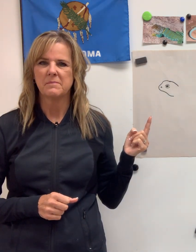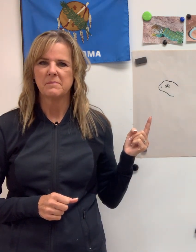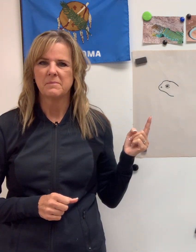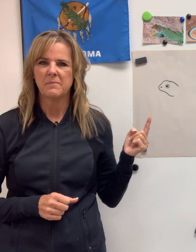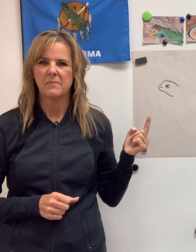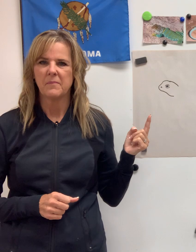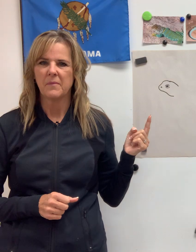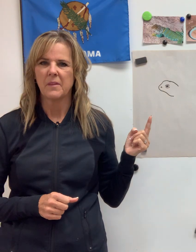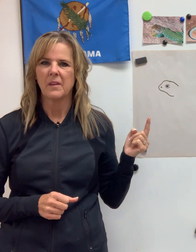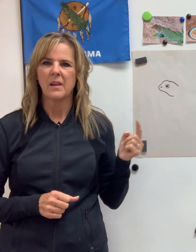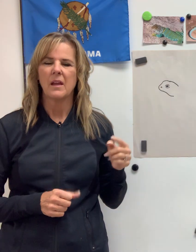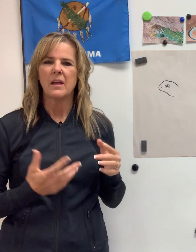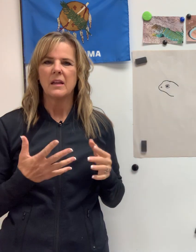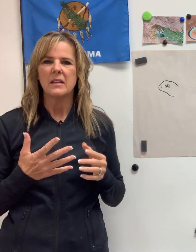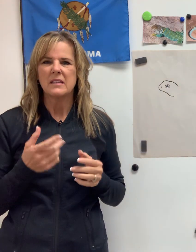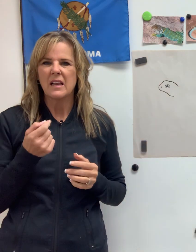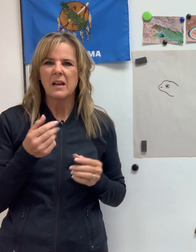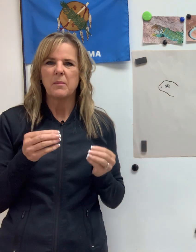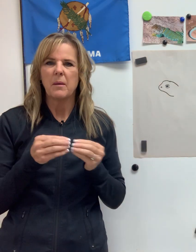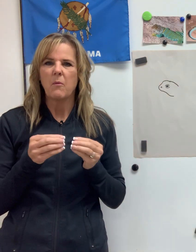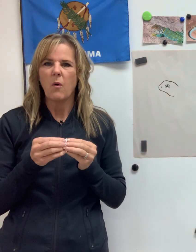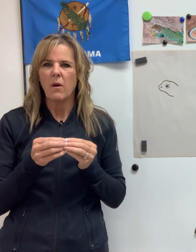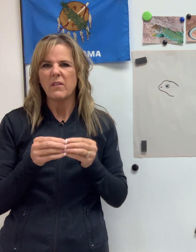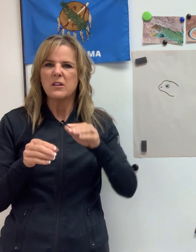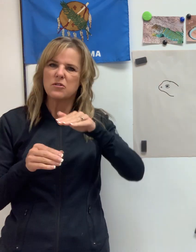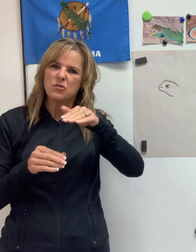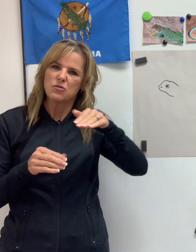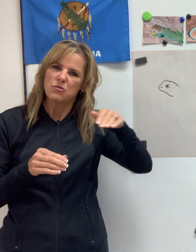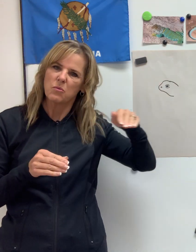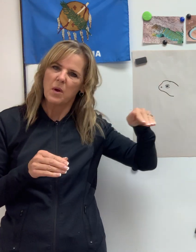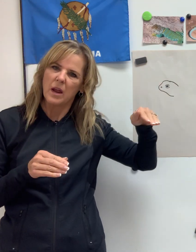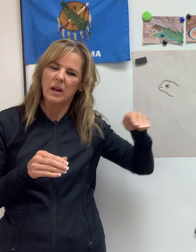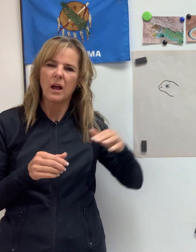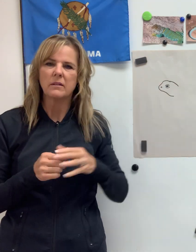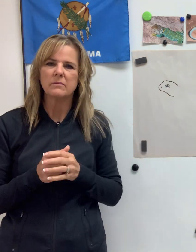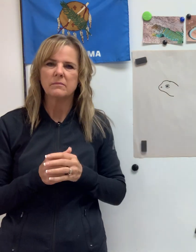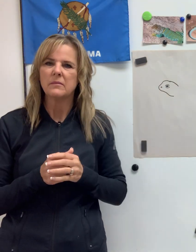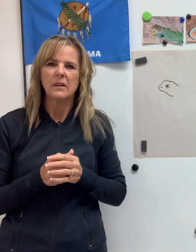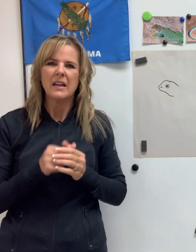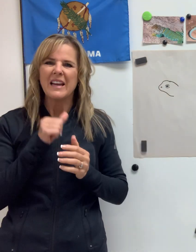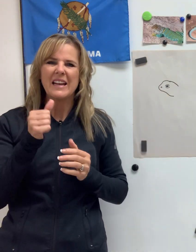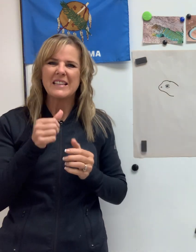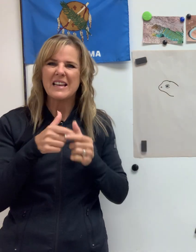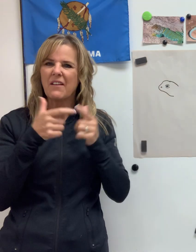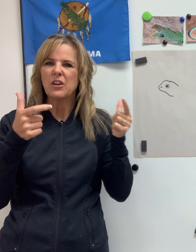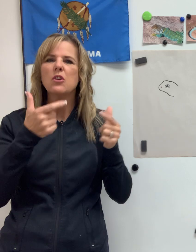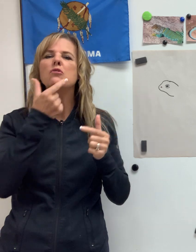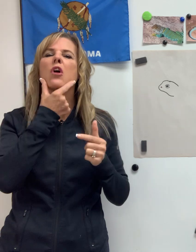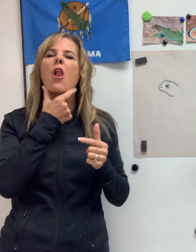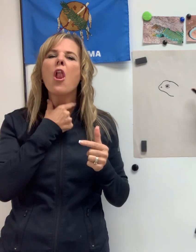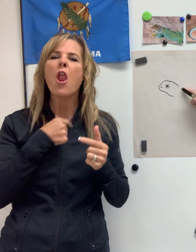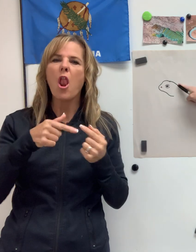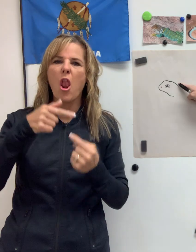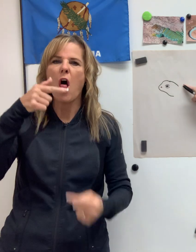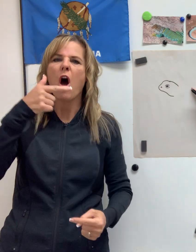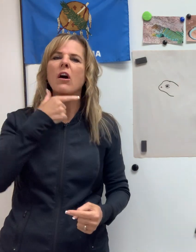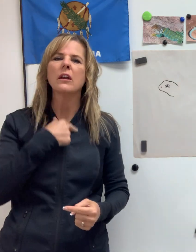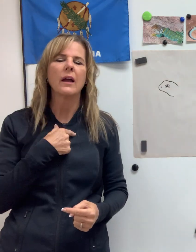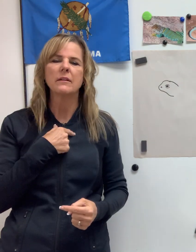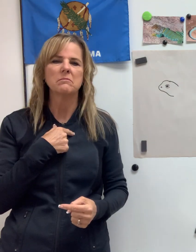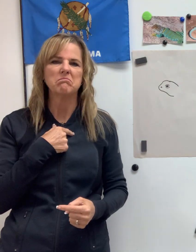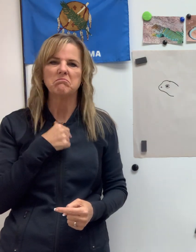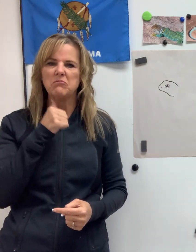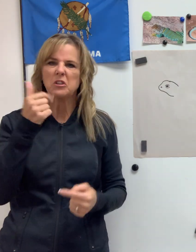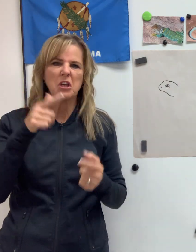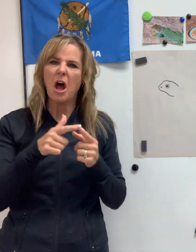neck. And it's, like I said, it's a little bit more of a straight line. And he doesn't have a huge long neck, so you don't wanna make this line really,